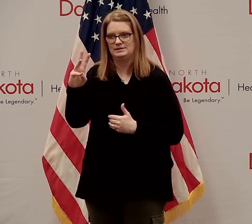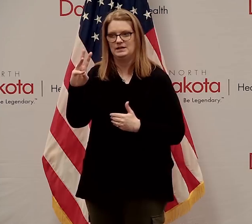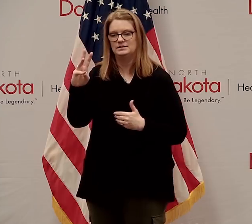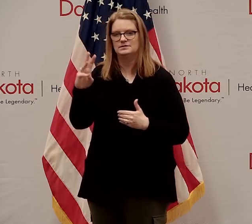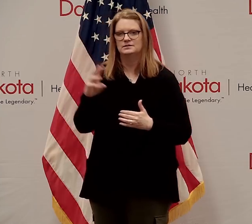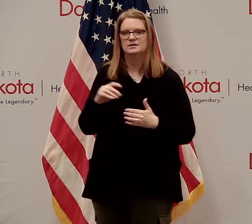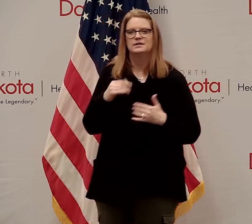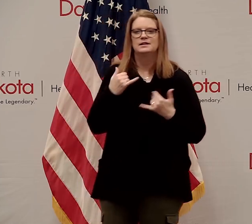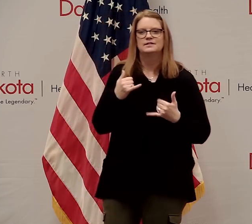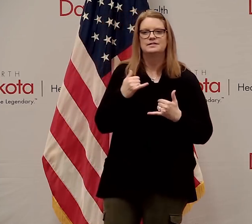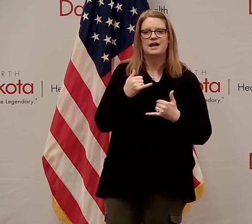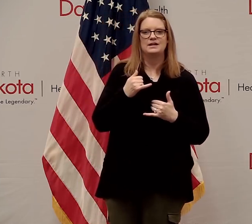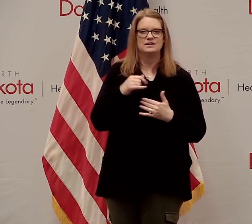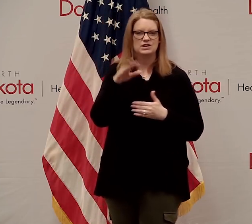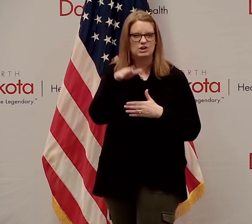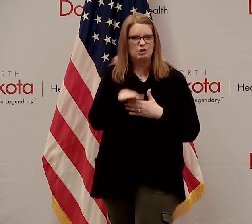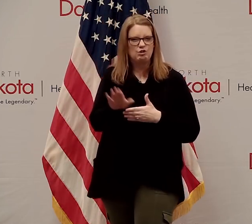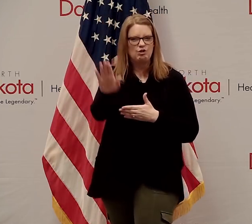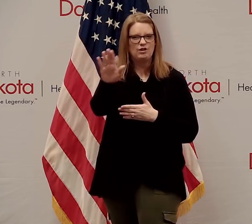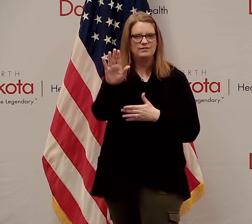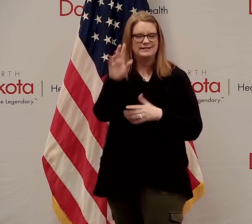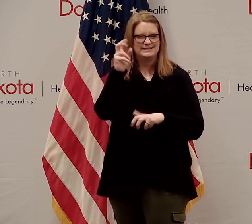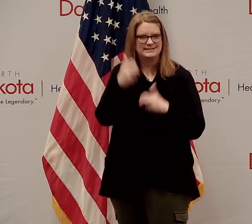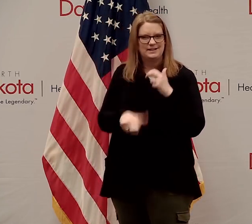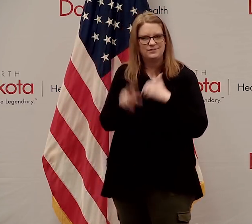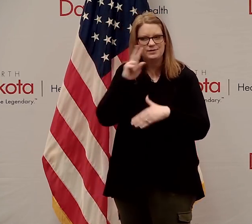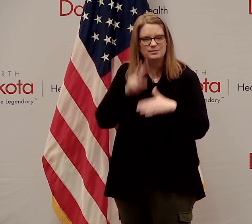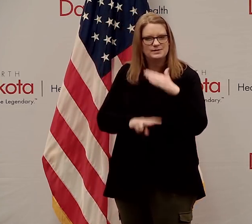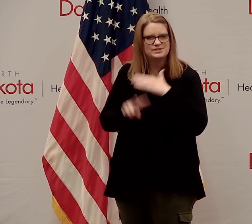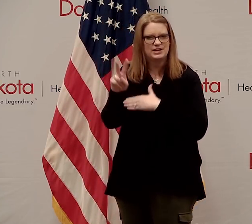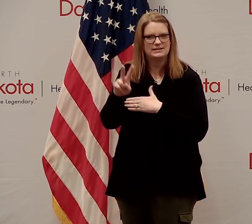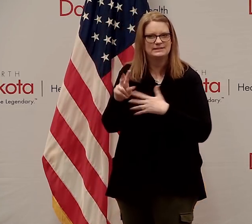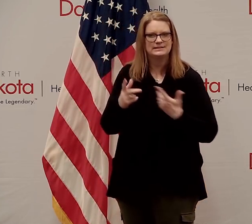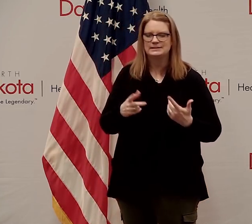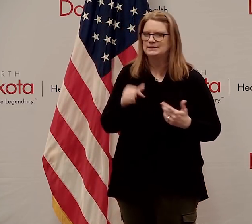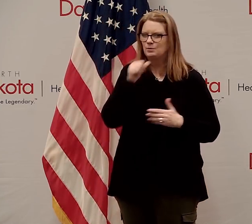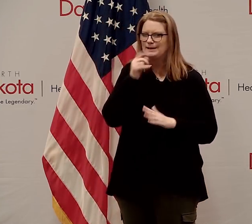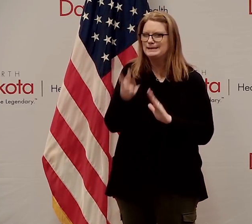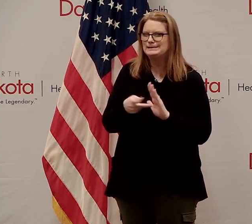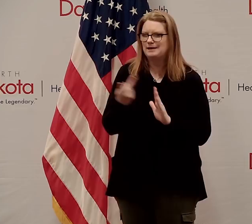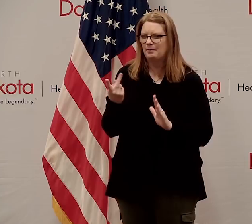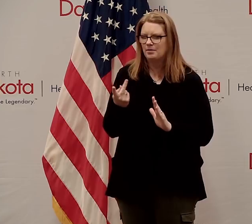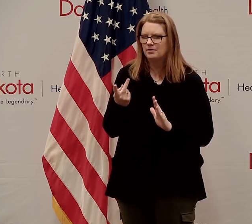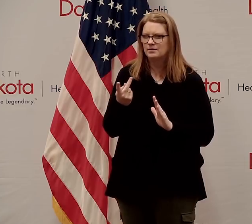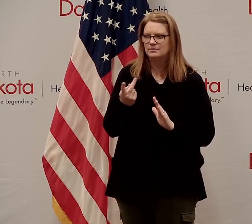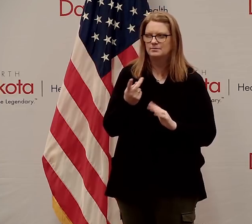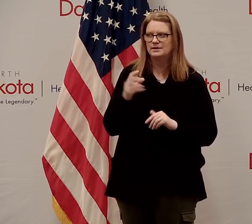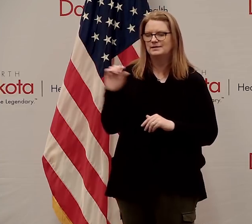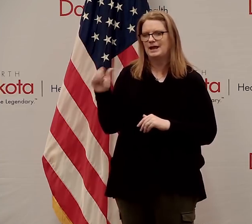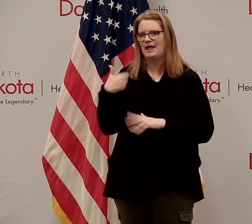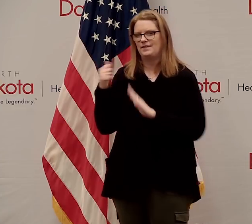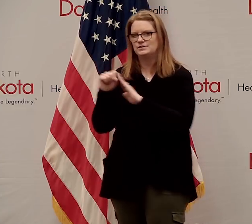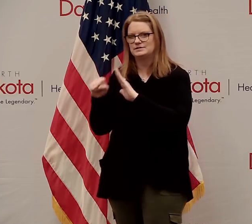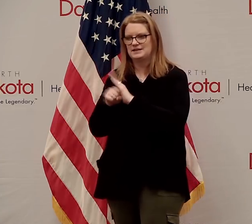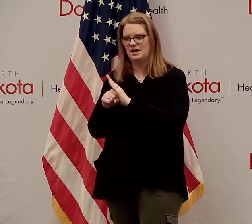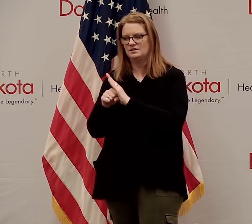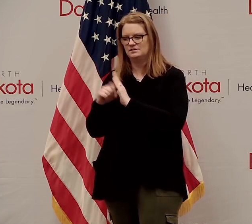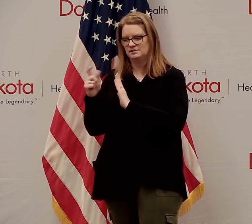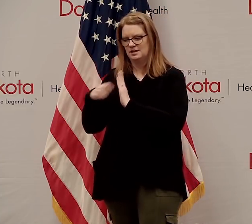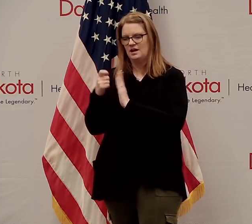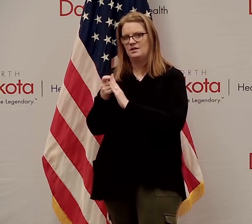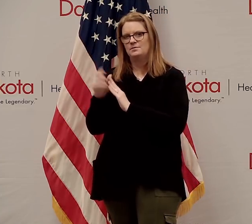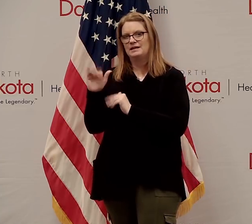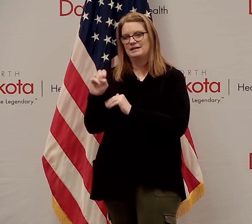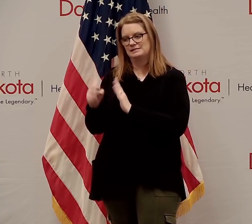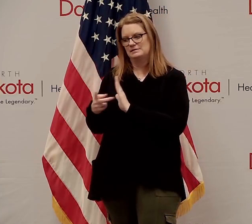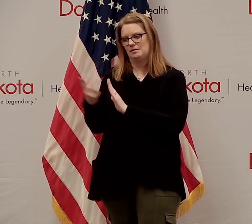point of the curve that's the hardest to project, which is when you start going up. We didn't quite double today, but almost every other state has experienced a time when cases have